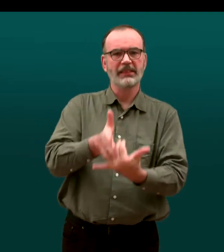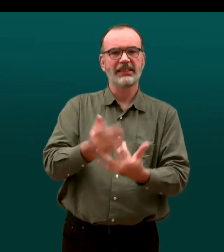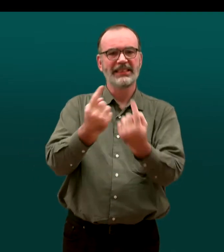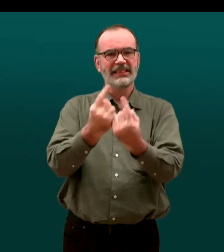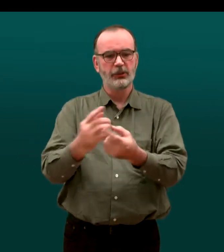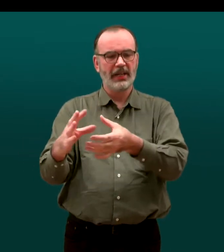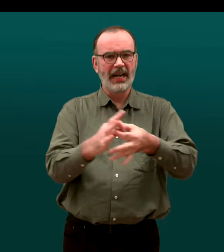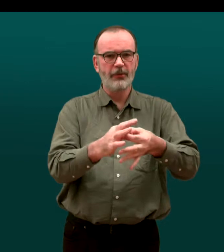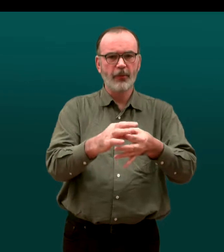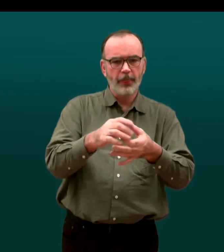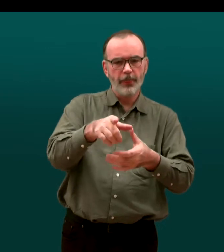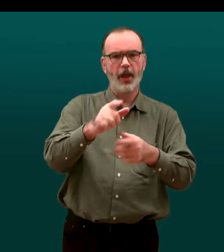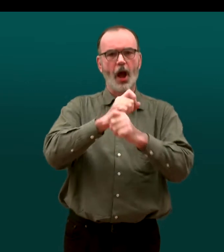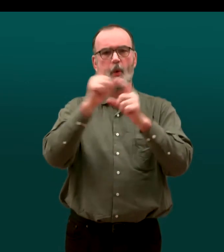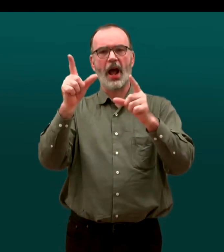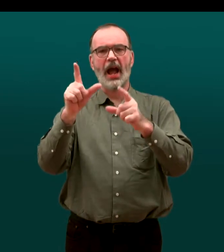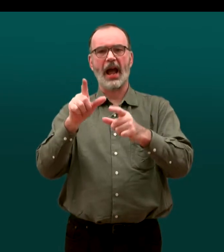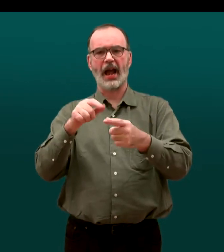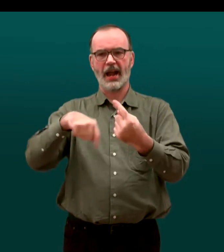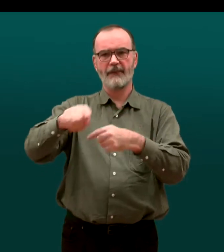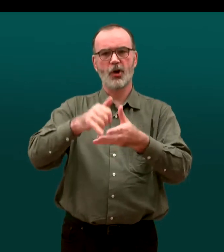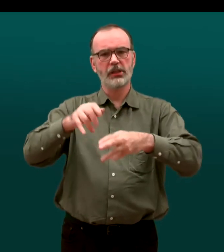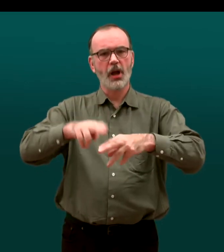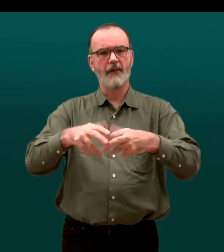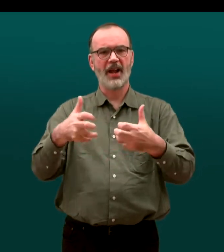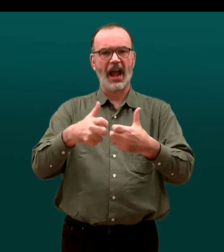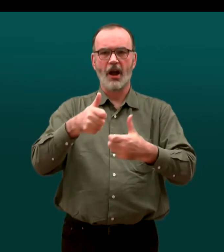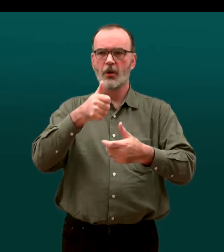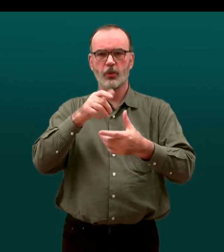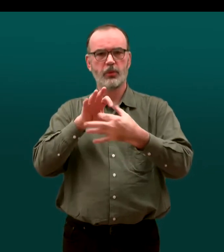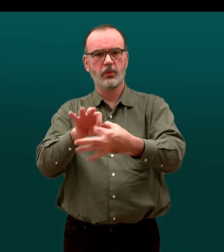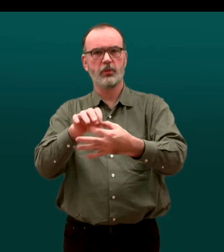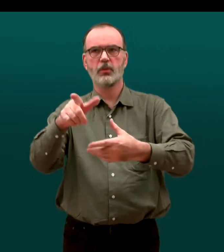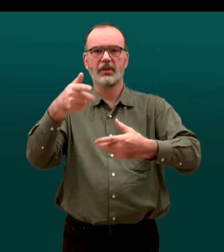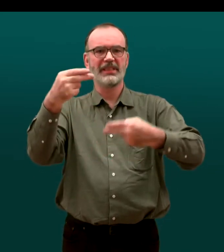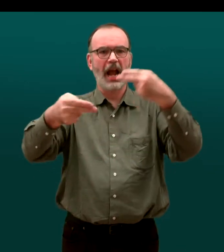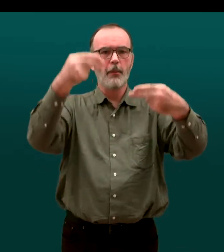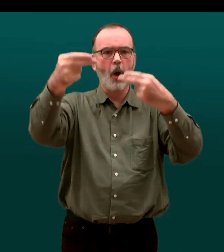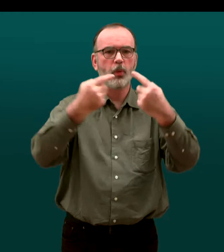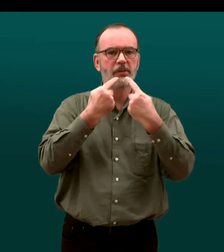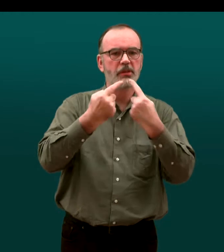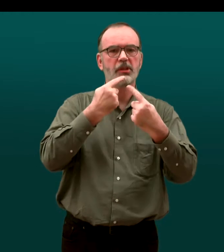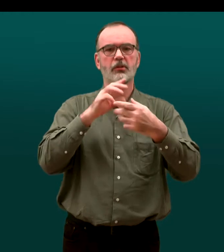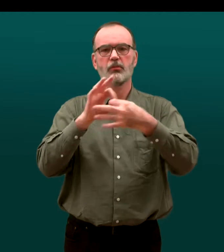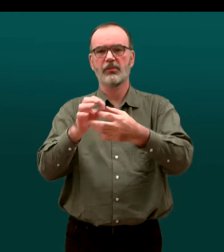issues, including awareness amongst staff of how to signpost to the relevant information available